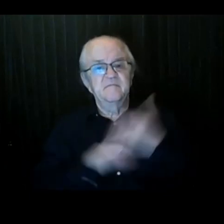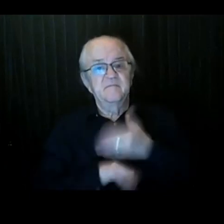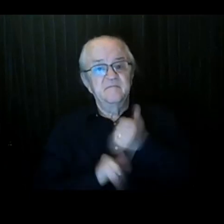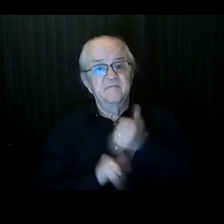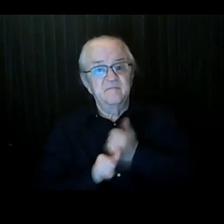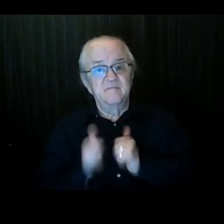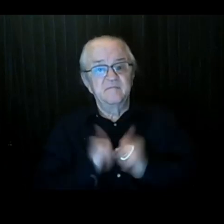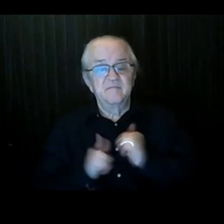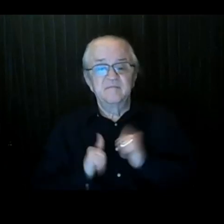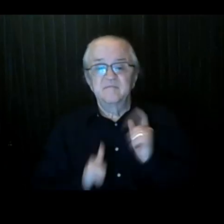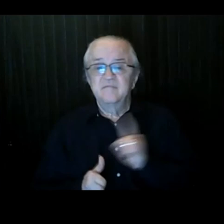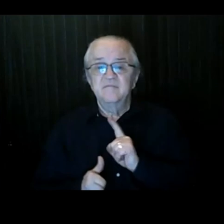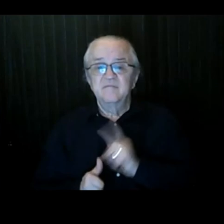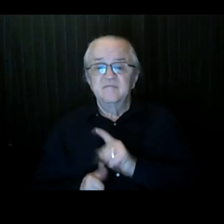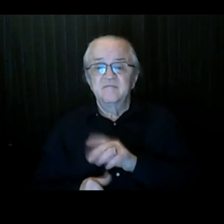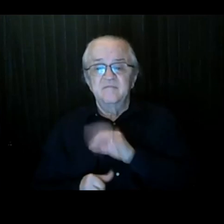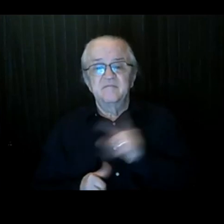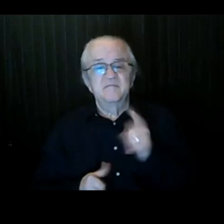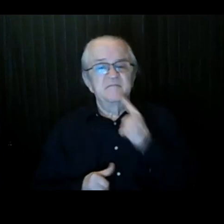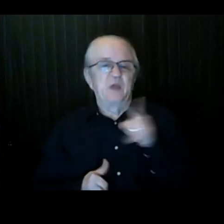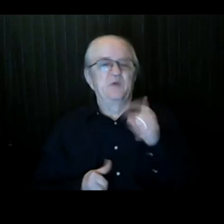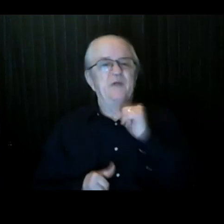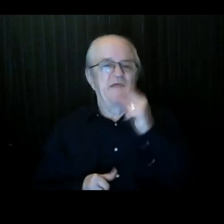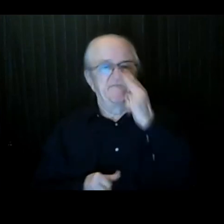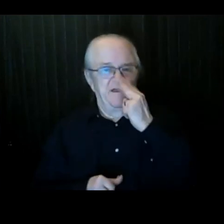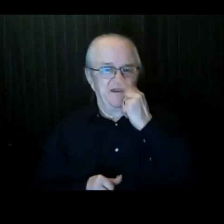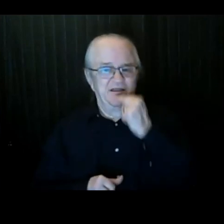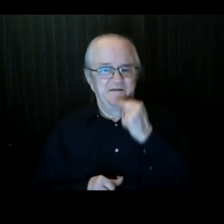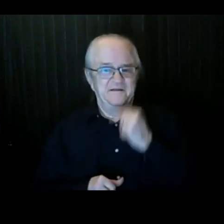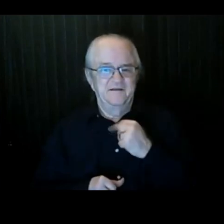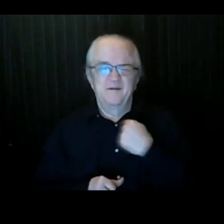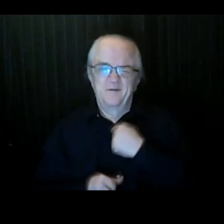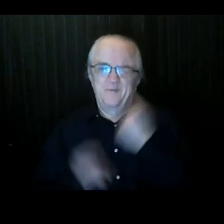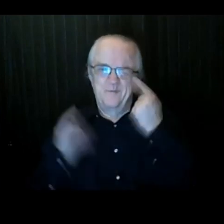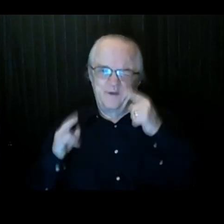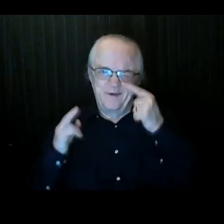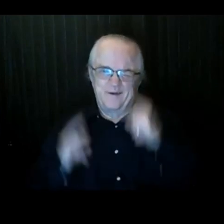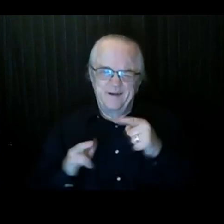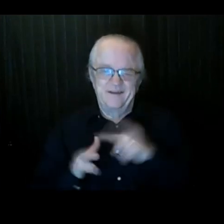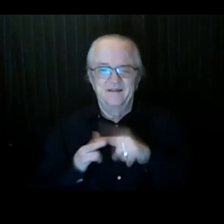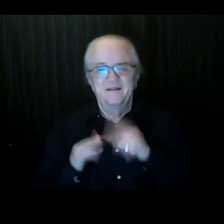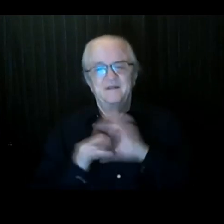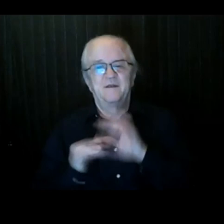would come and find her, and she said, you're not funny. And then we would talk about the show.